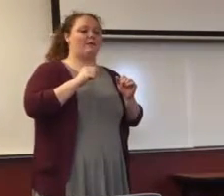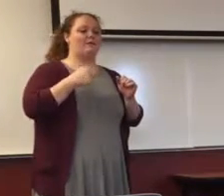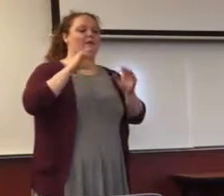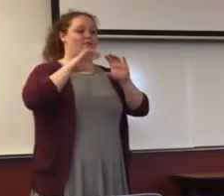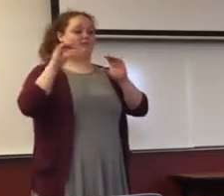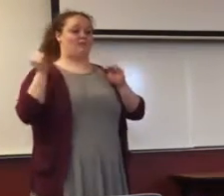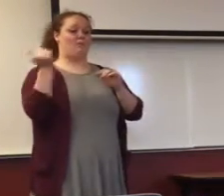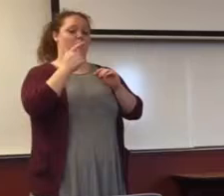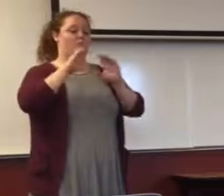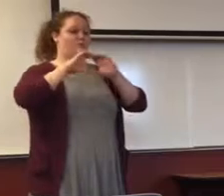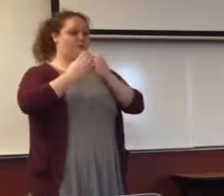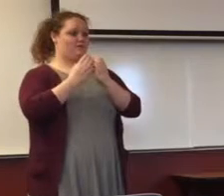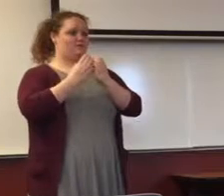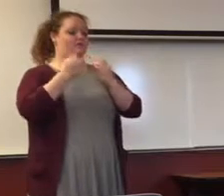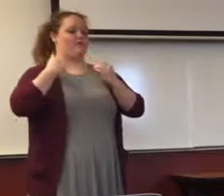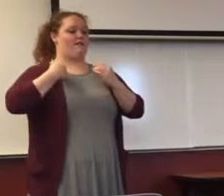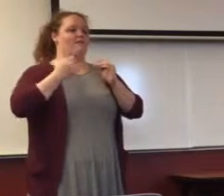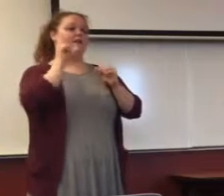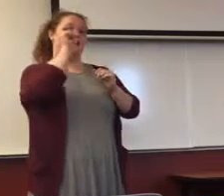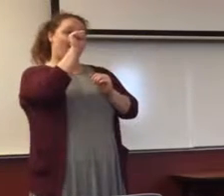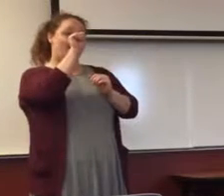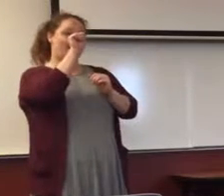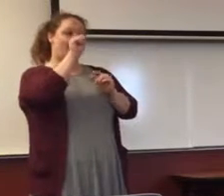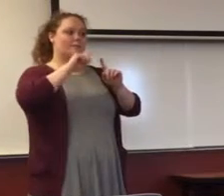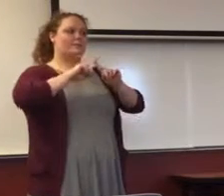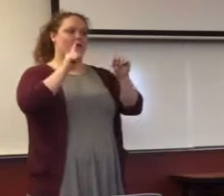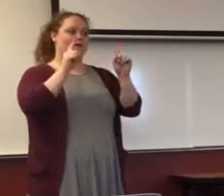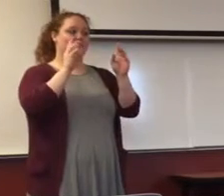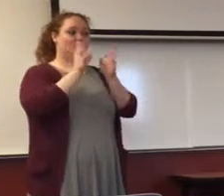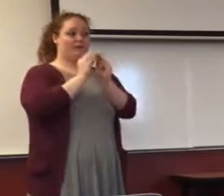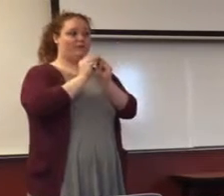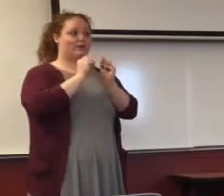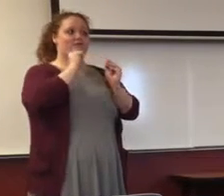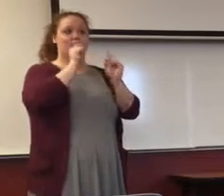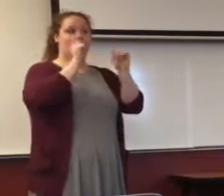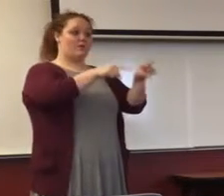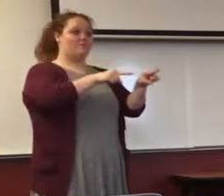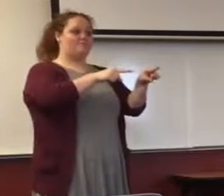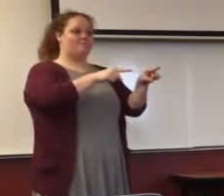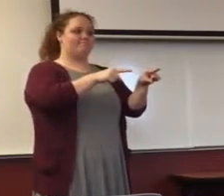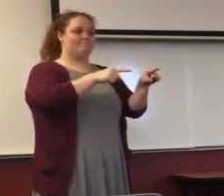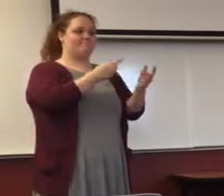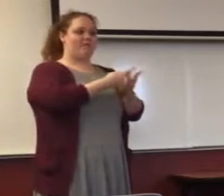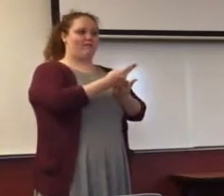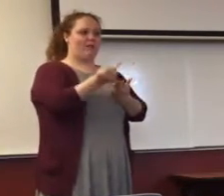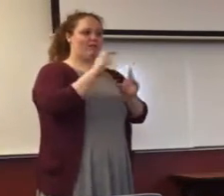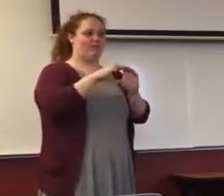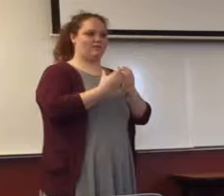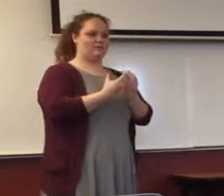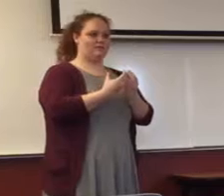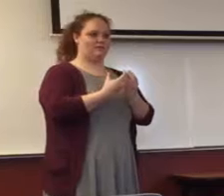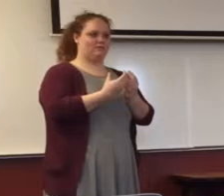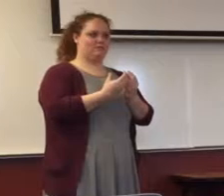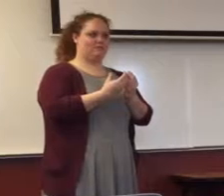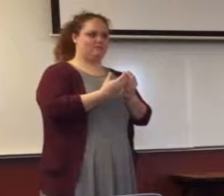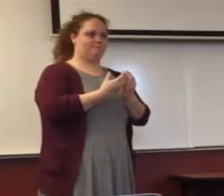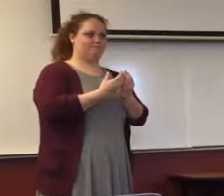how awesome it's going to be. Right. So Wow. it's in Delaware, the Delaware branch. Oh, it's in Delaware? It's at the Delaware